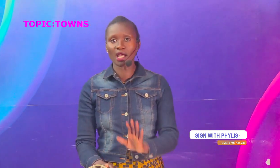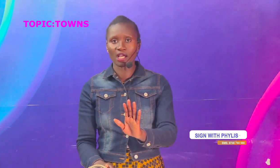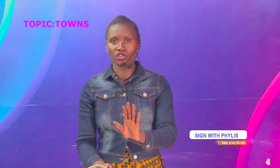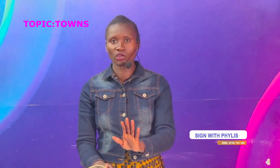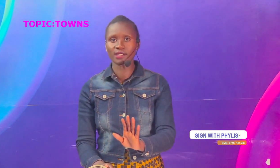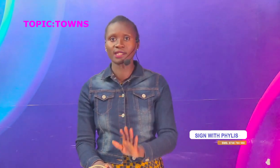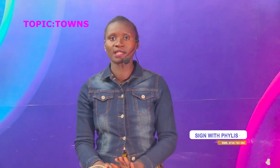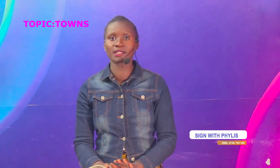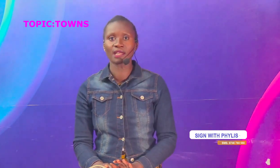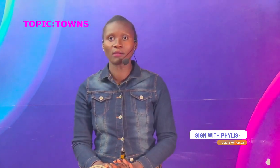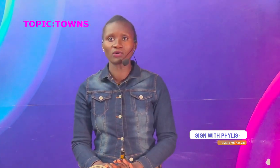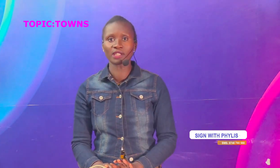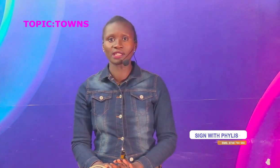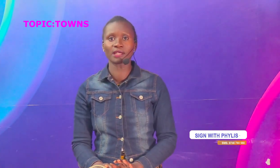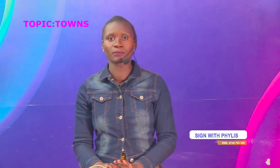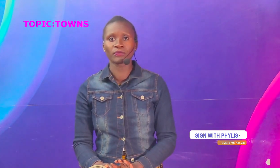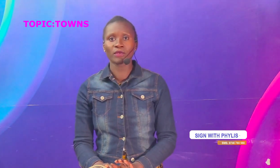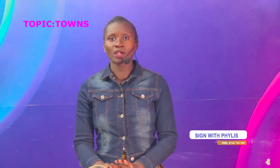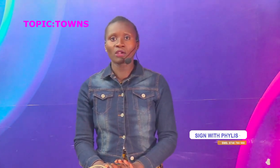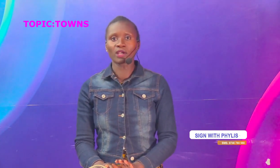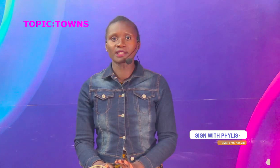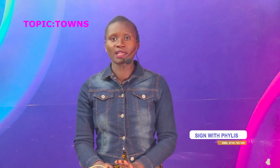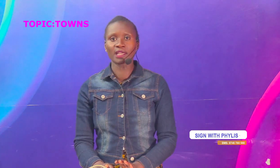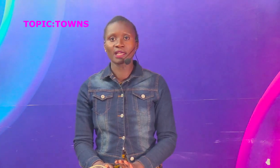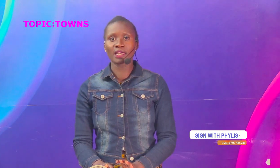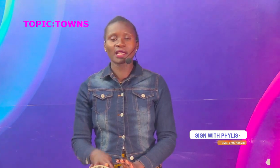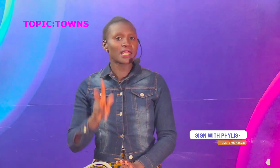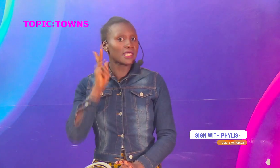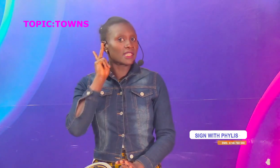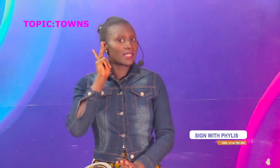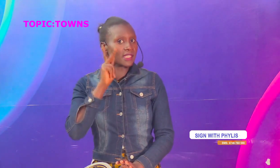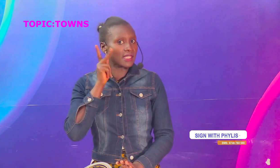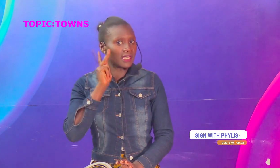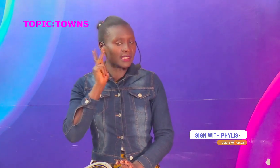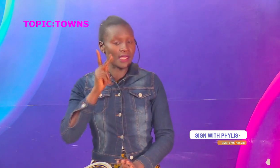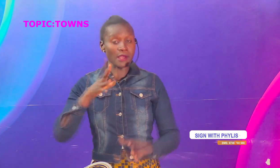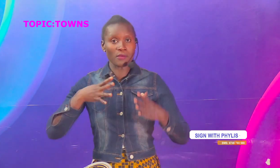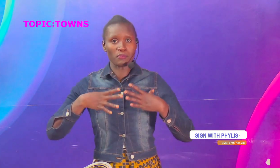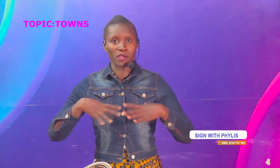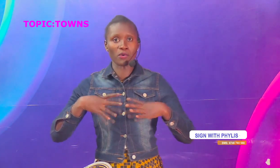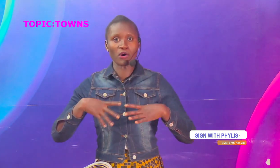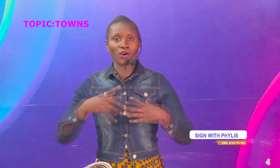short sentence about Kisii. You can say, Kisii people